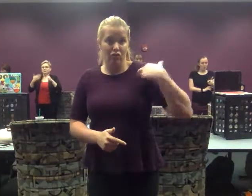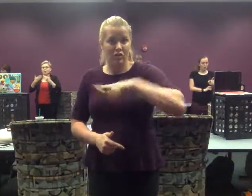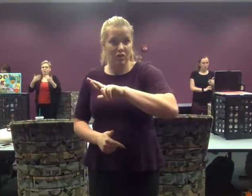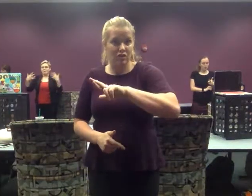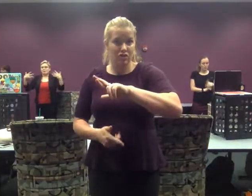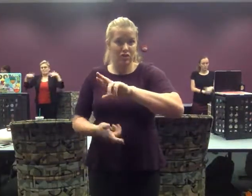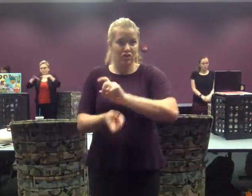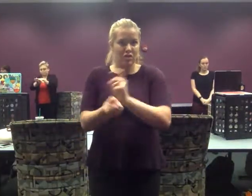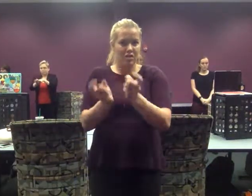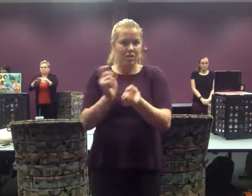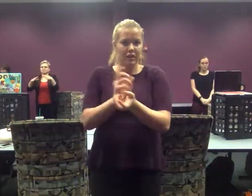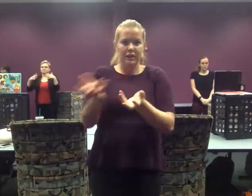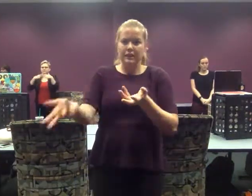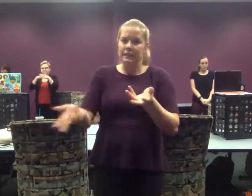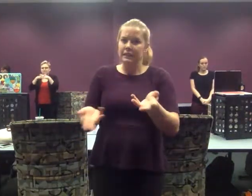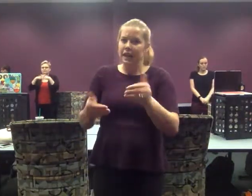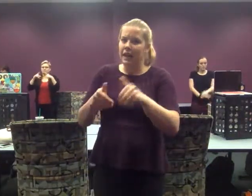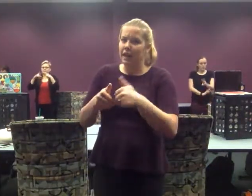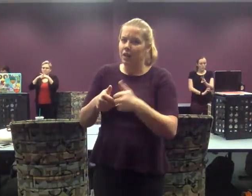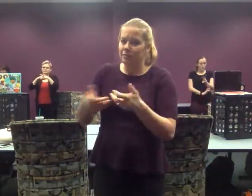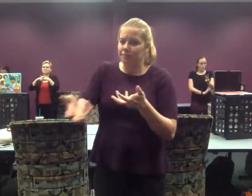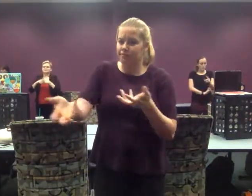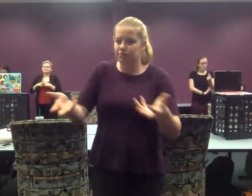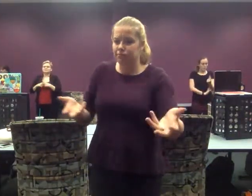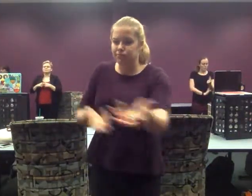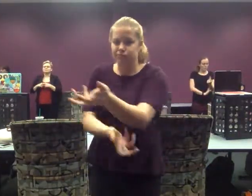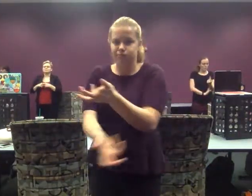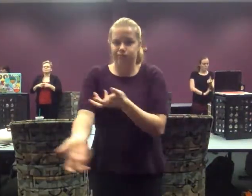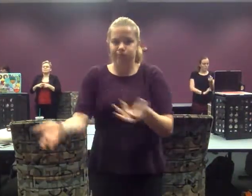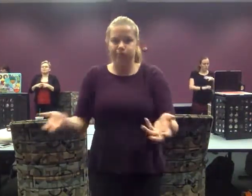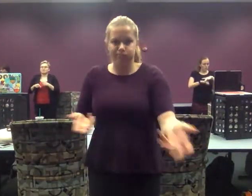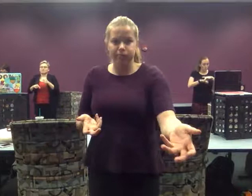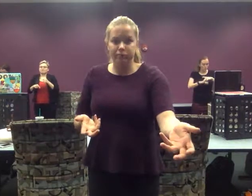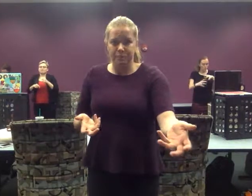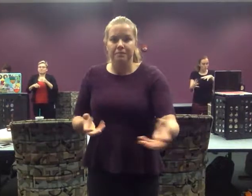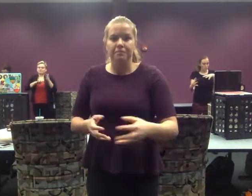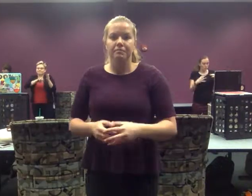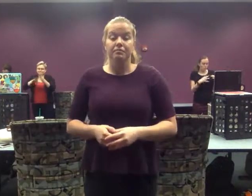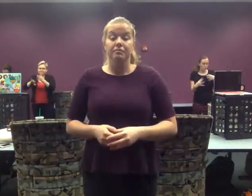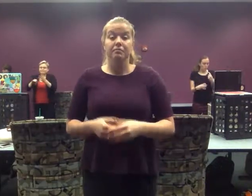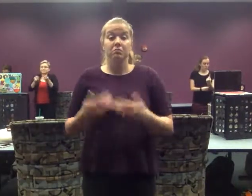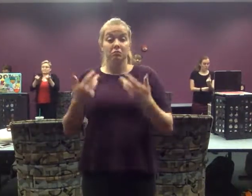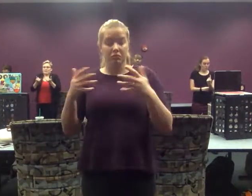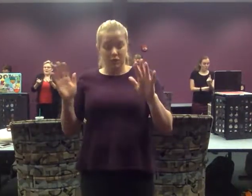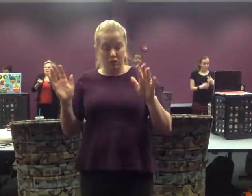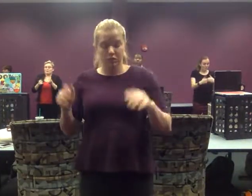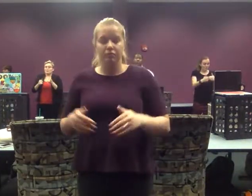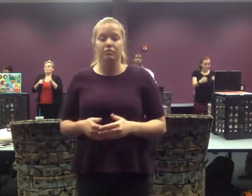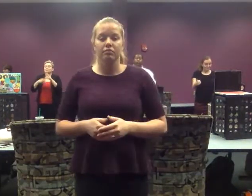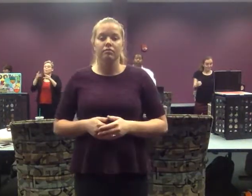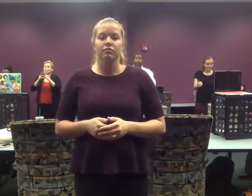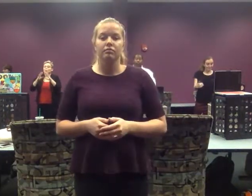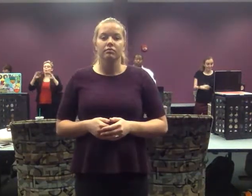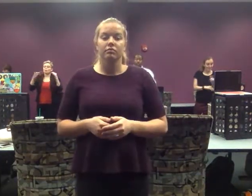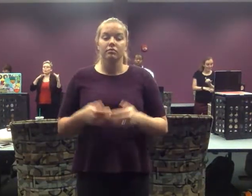Now, World War I gave us another divide. It produced the regular income